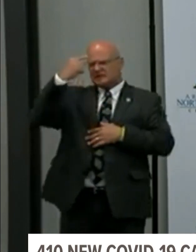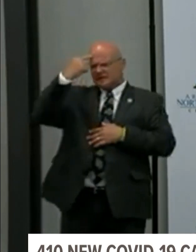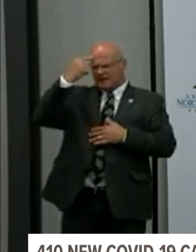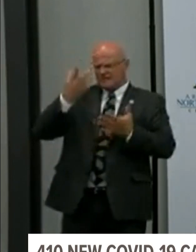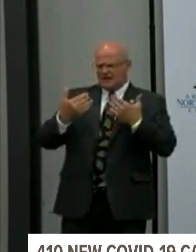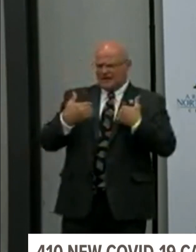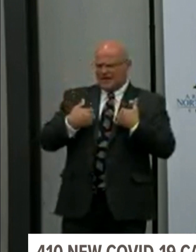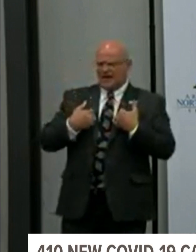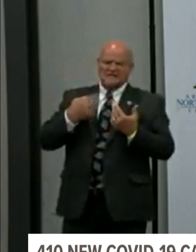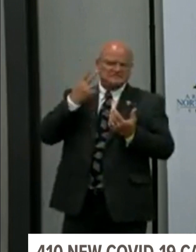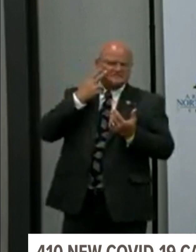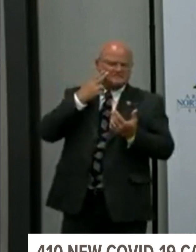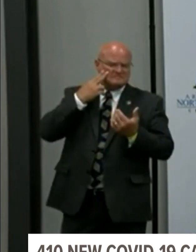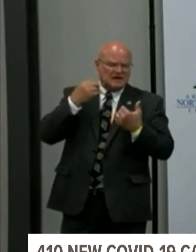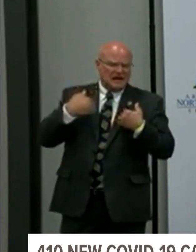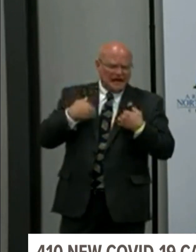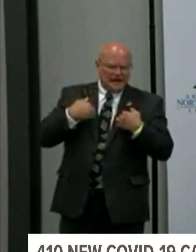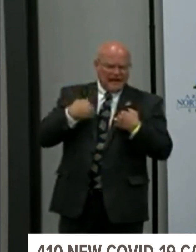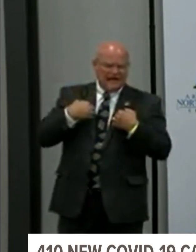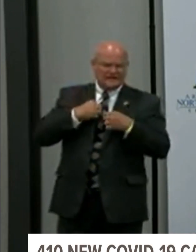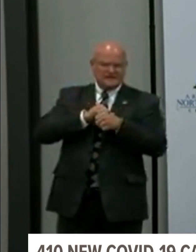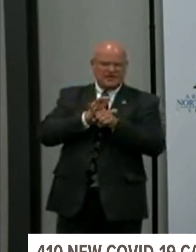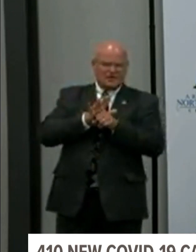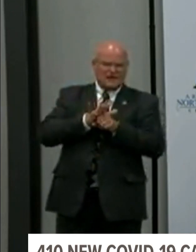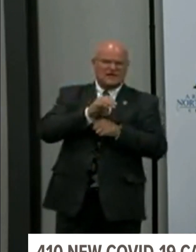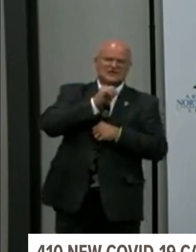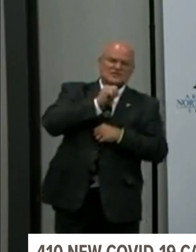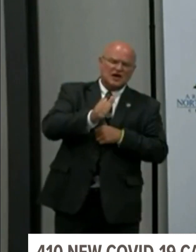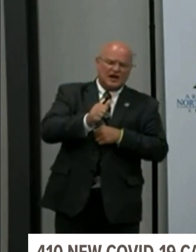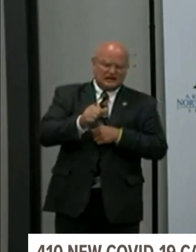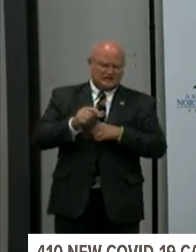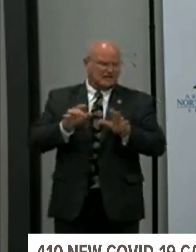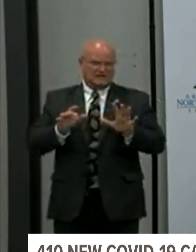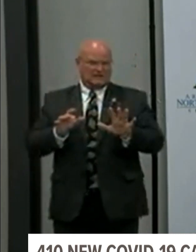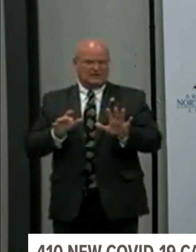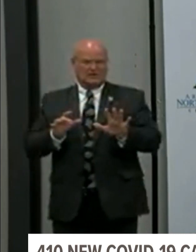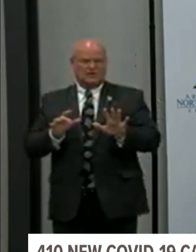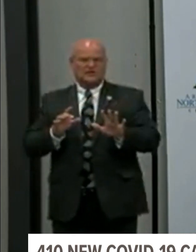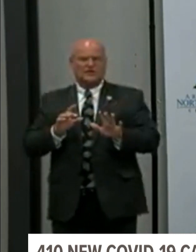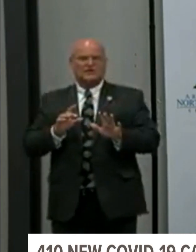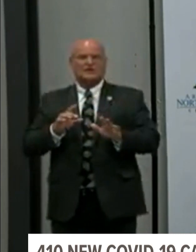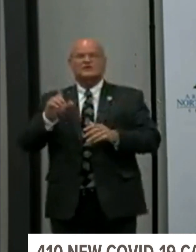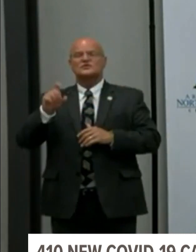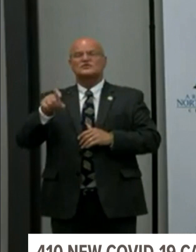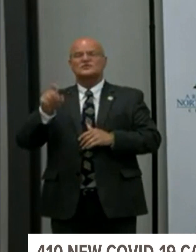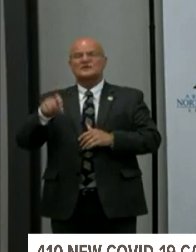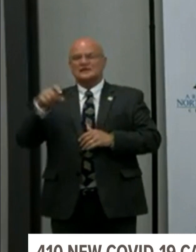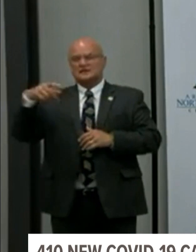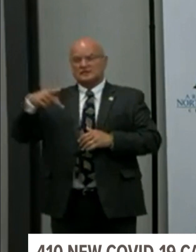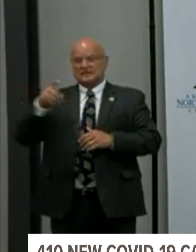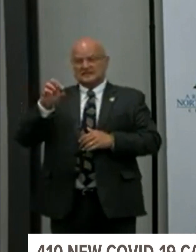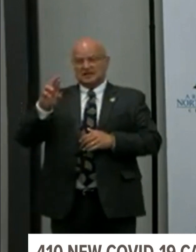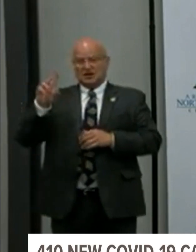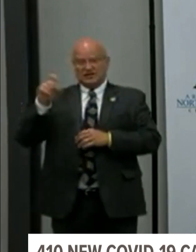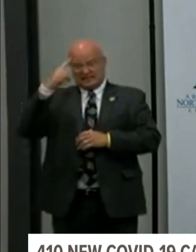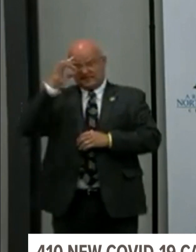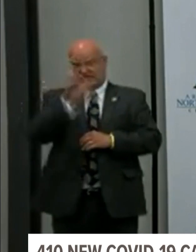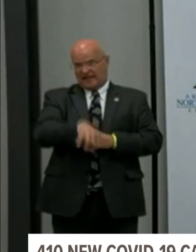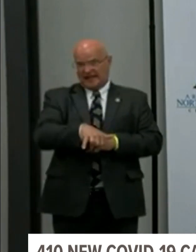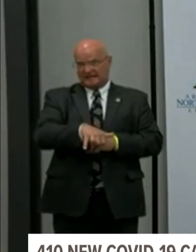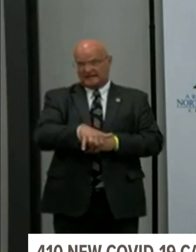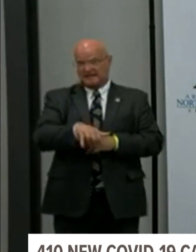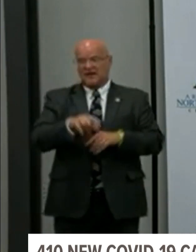exposed and you want to see if they have the infection and they haven't developed symptoms yet. You need a PCR test for